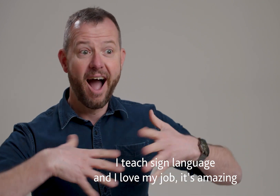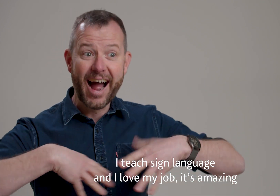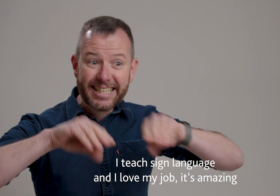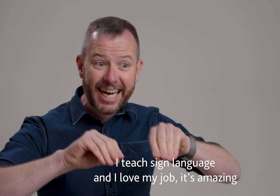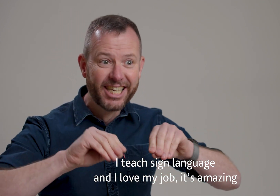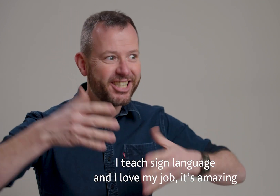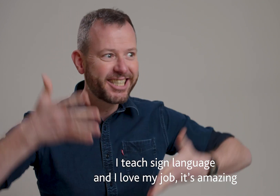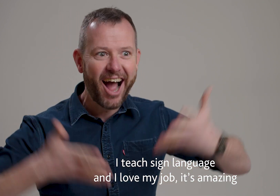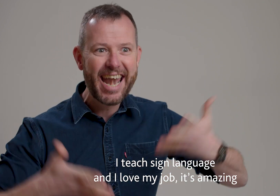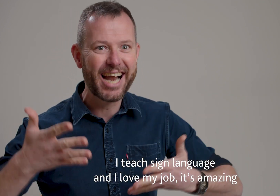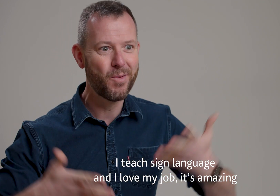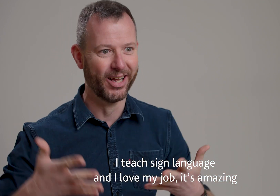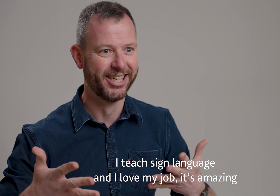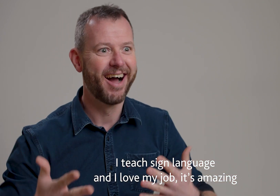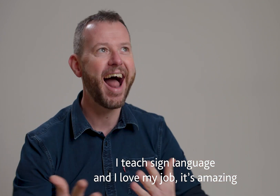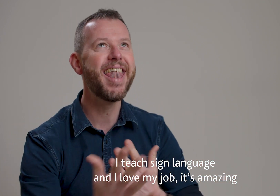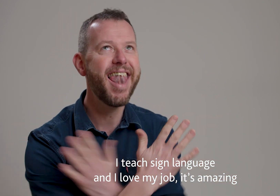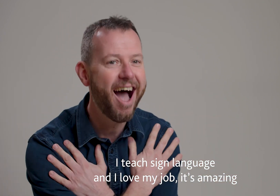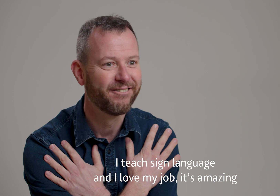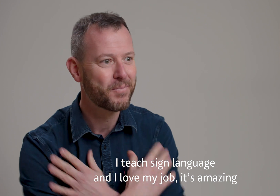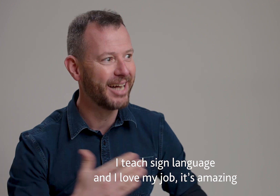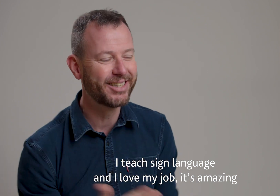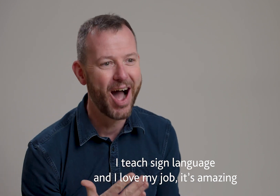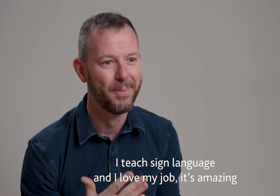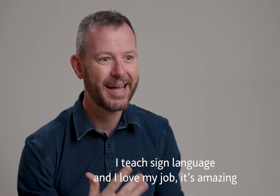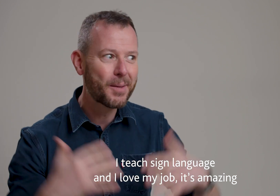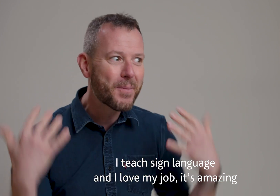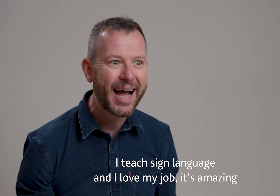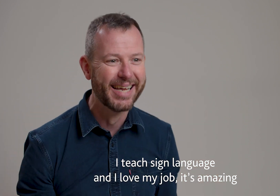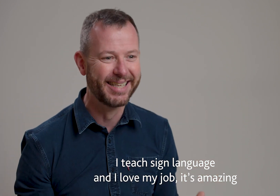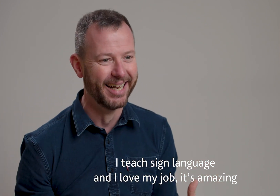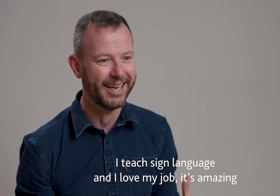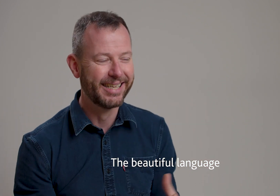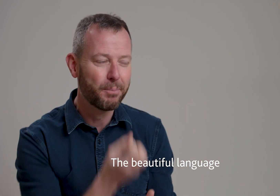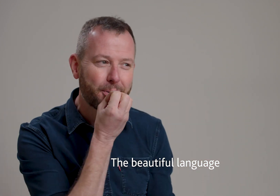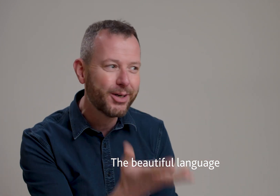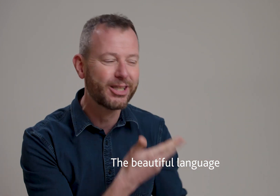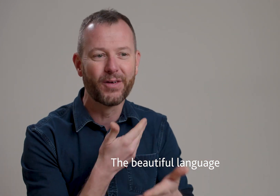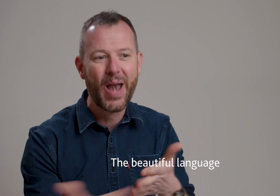I taste Stan language. I love my dog. It's amazing. The beautiful